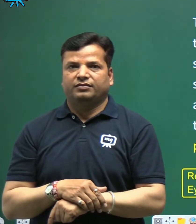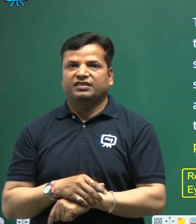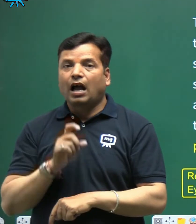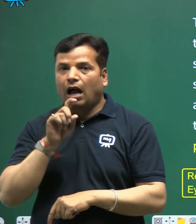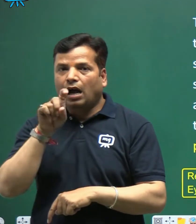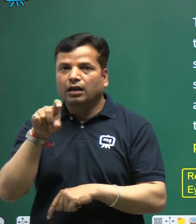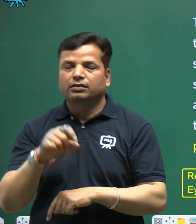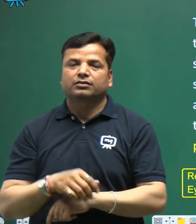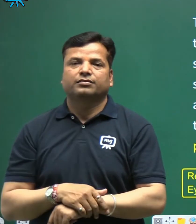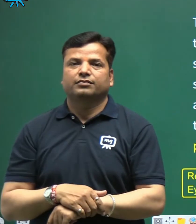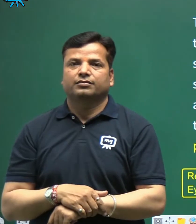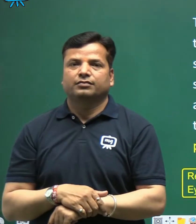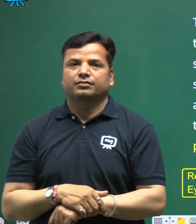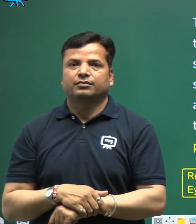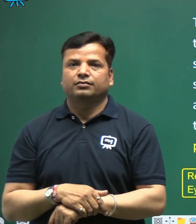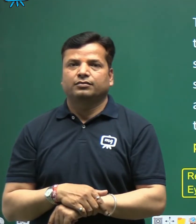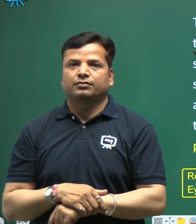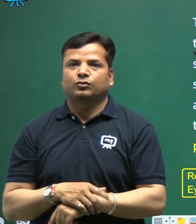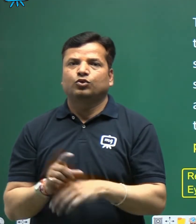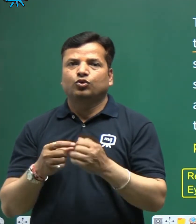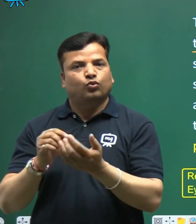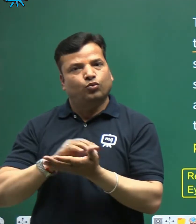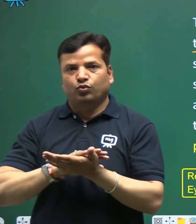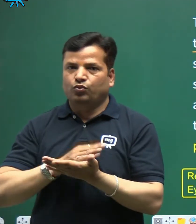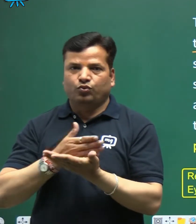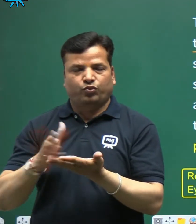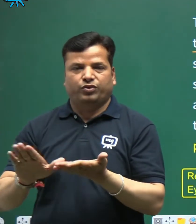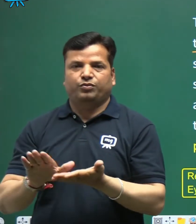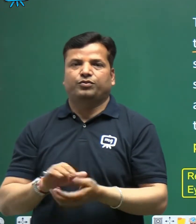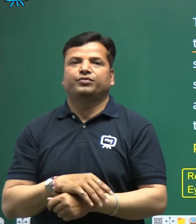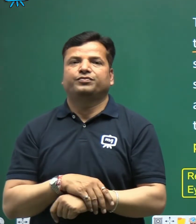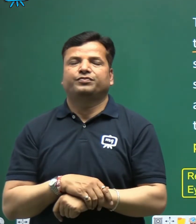asked to remove